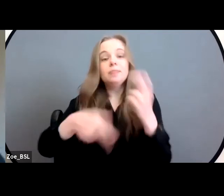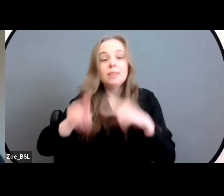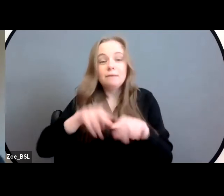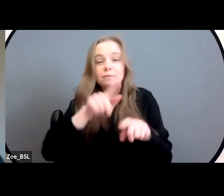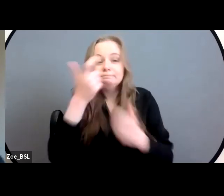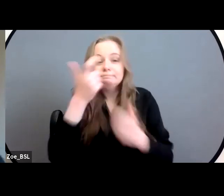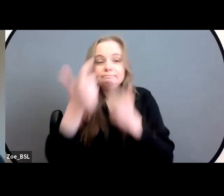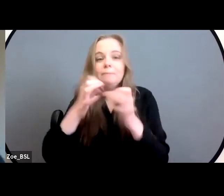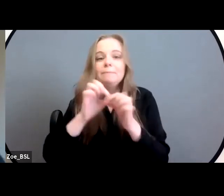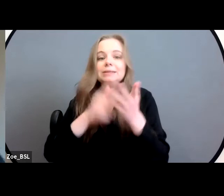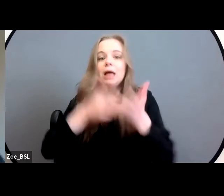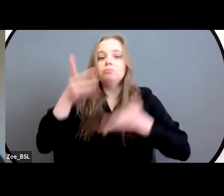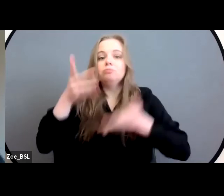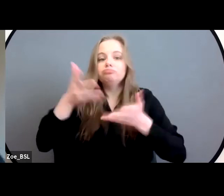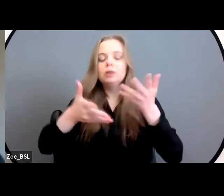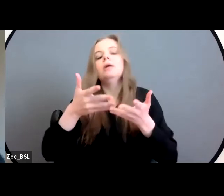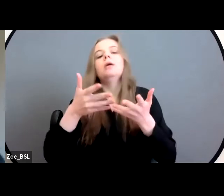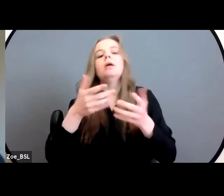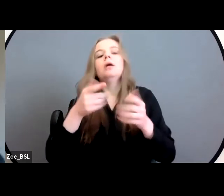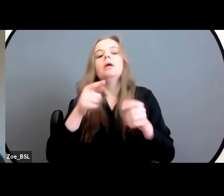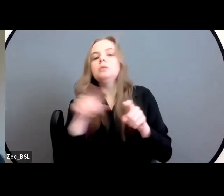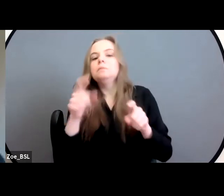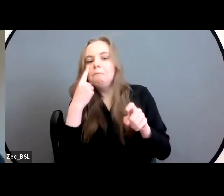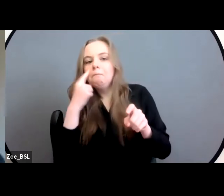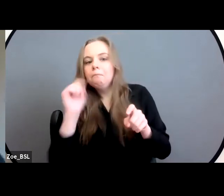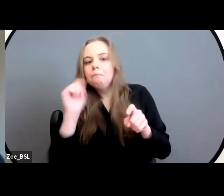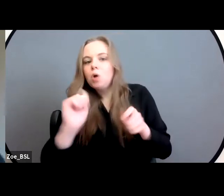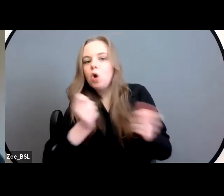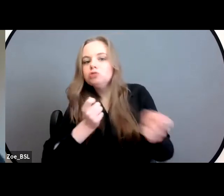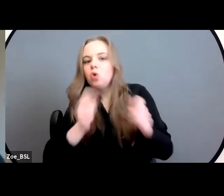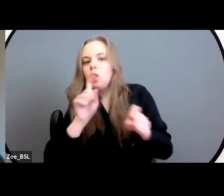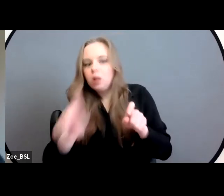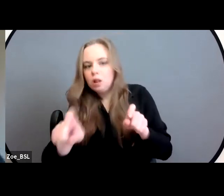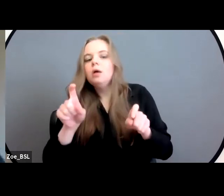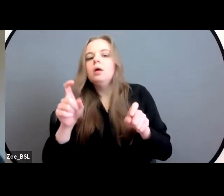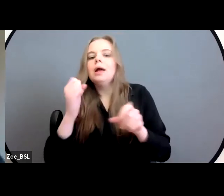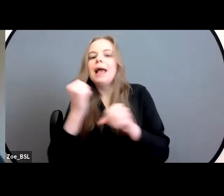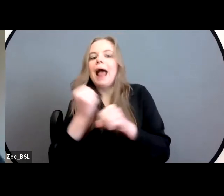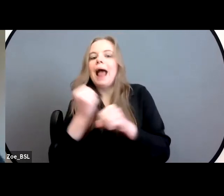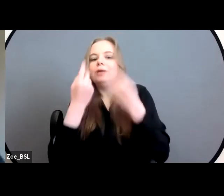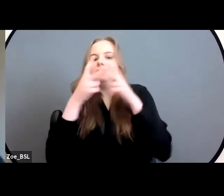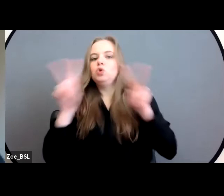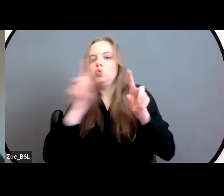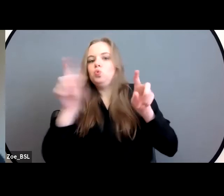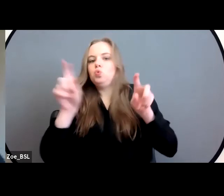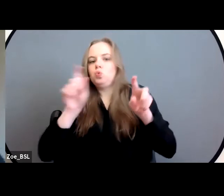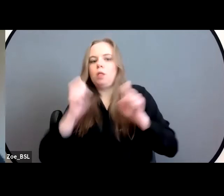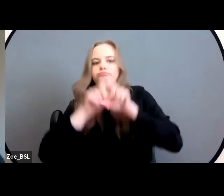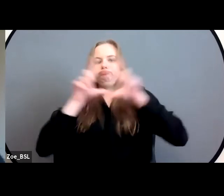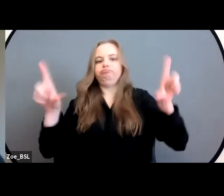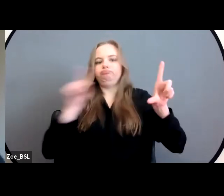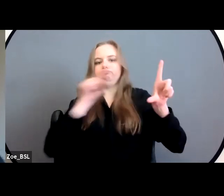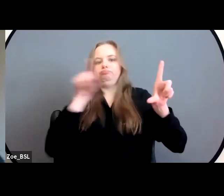go to the your controls and select gallery view, you'll then be able to view the speakers and also the